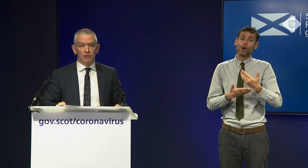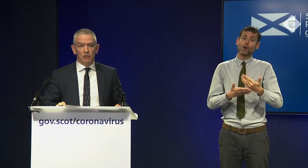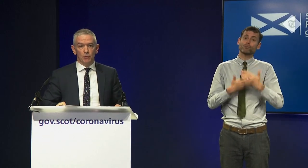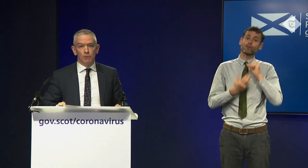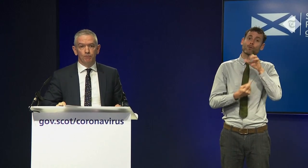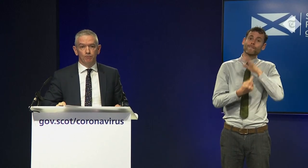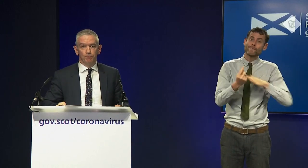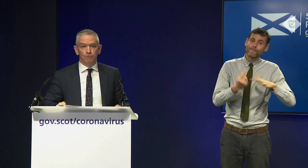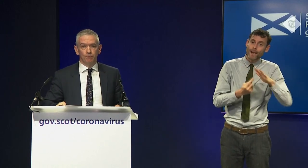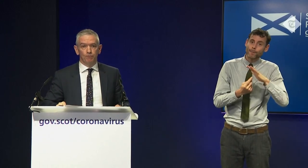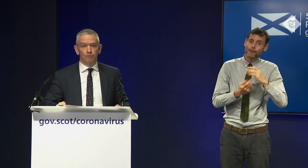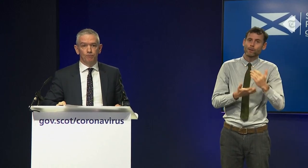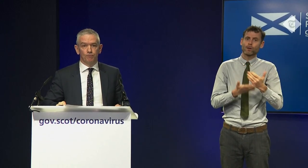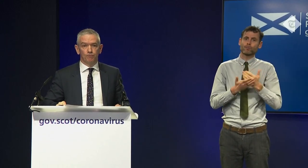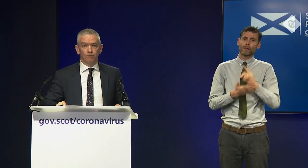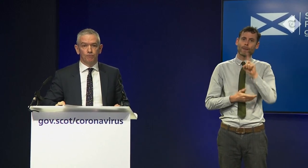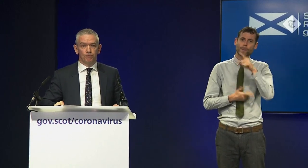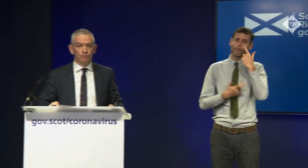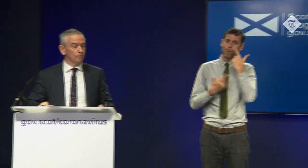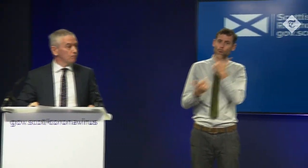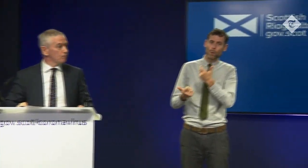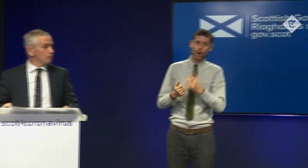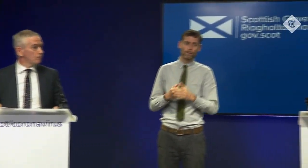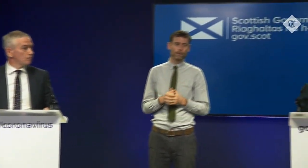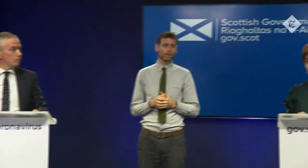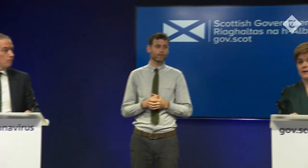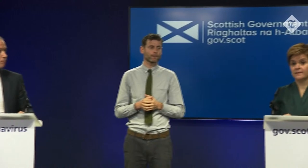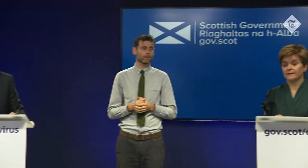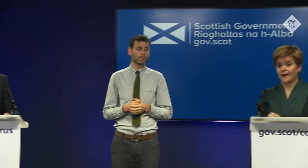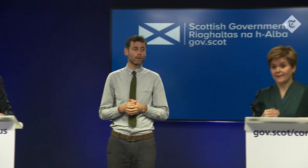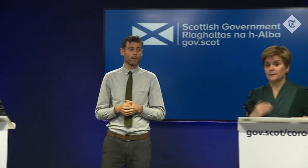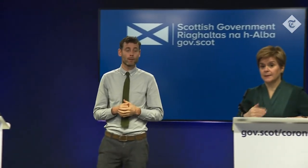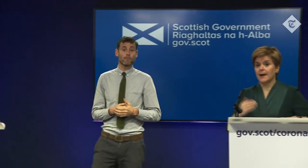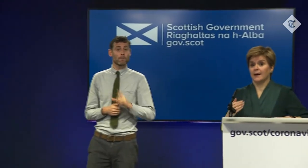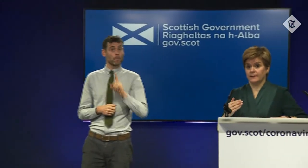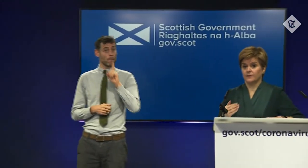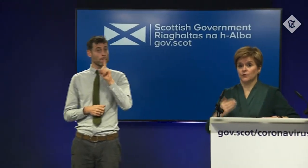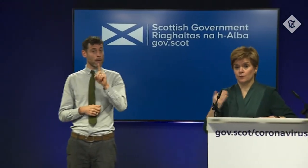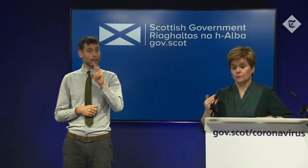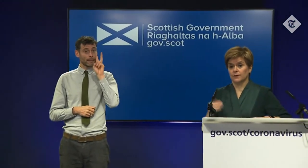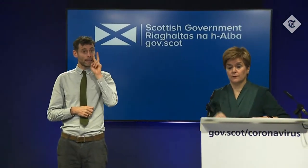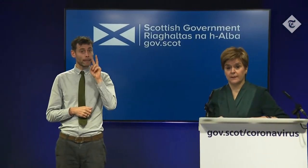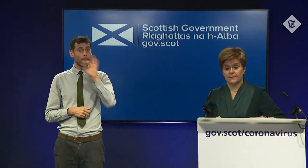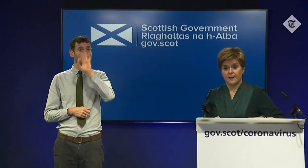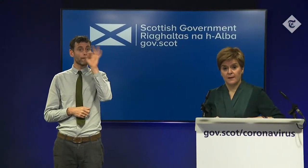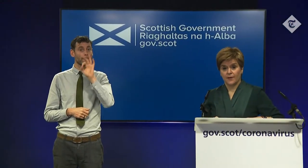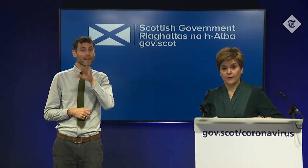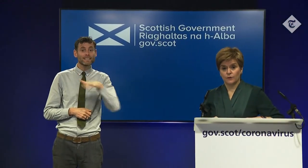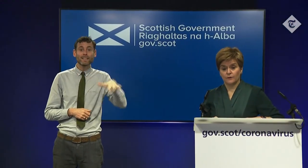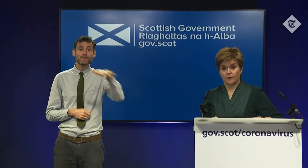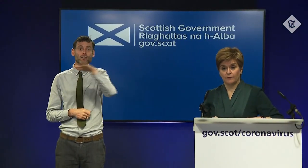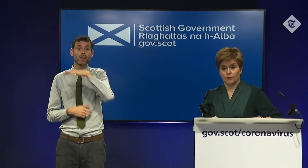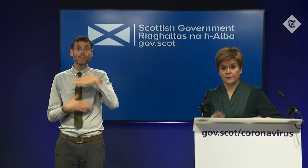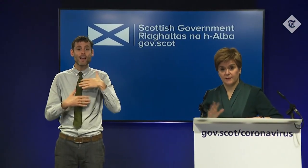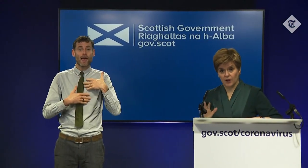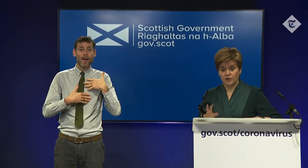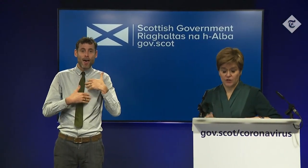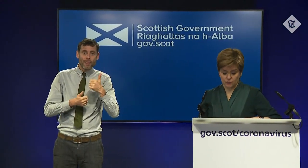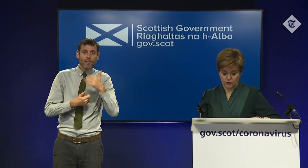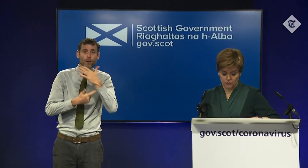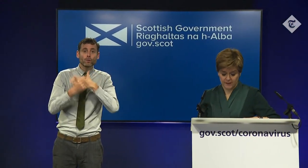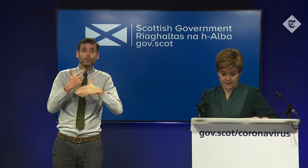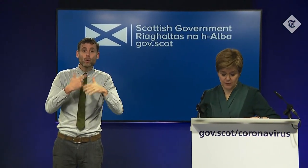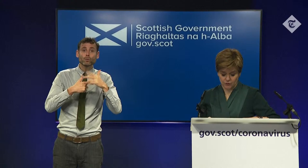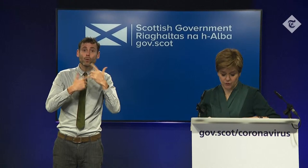you're looking after as well. And uptake amongst health and social care staff has been high. So, you know, let's thank those who've come forward and